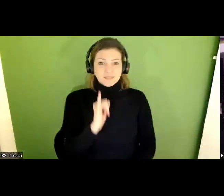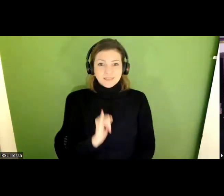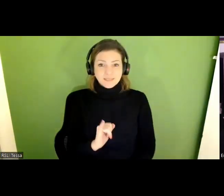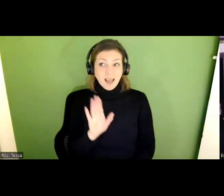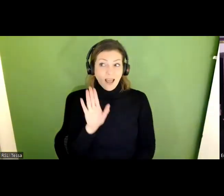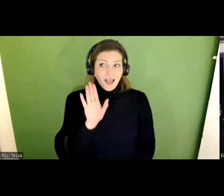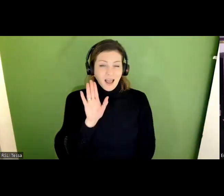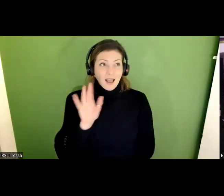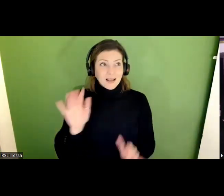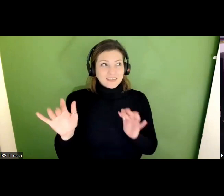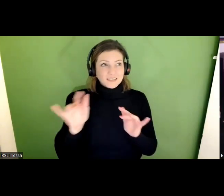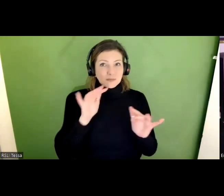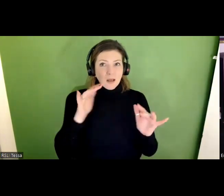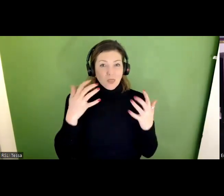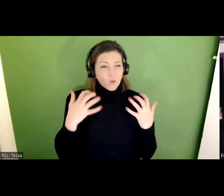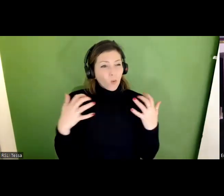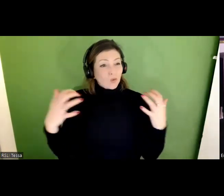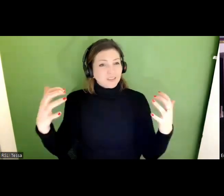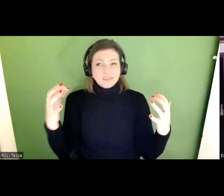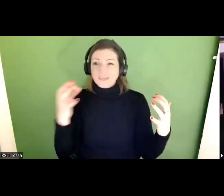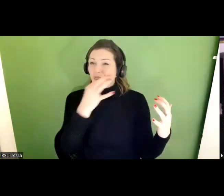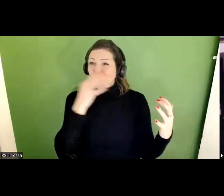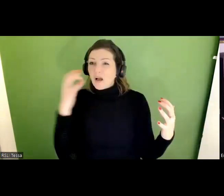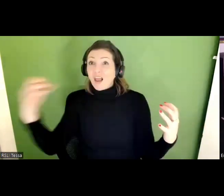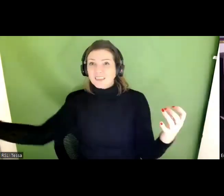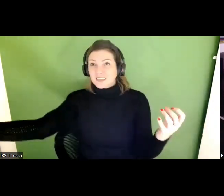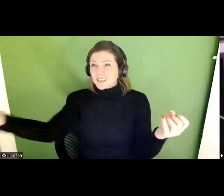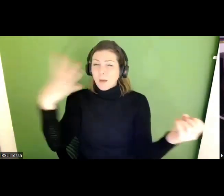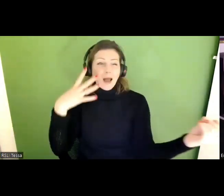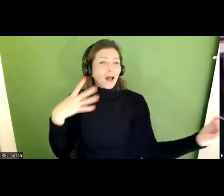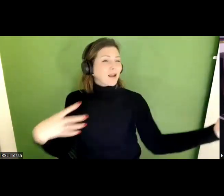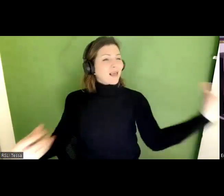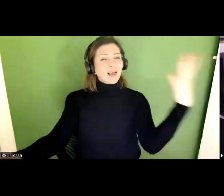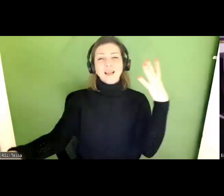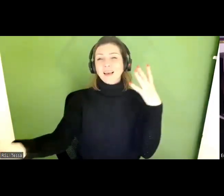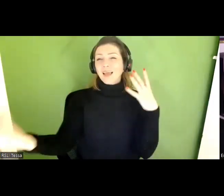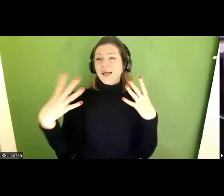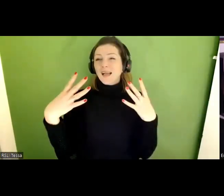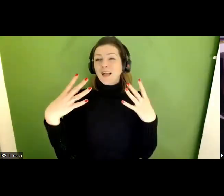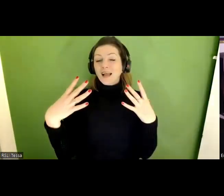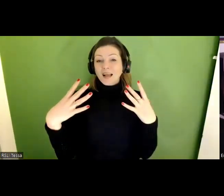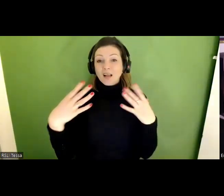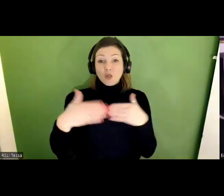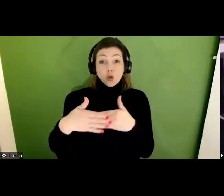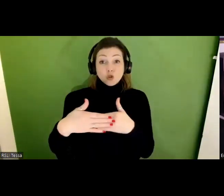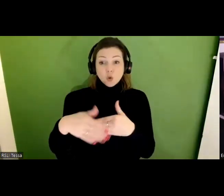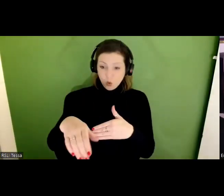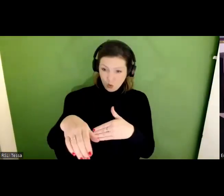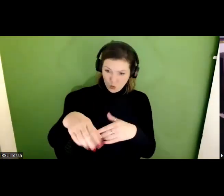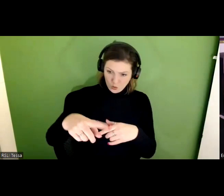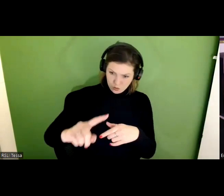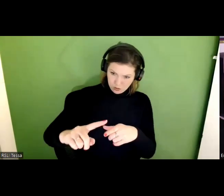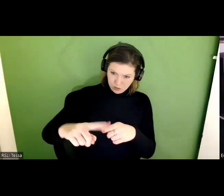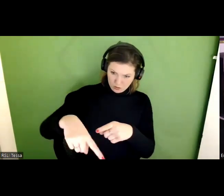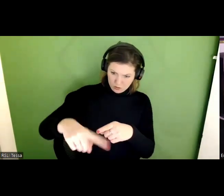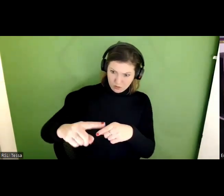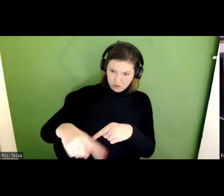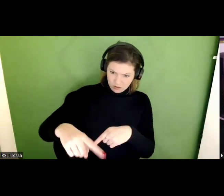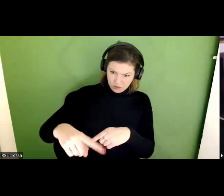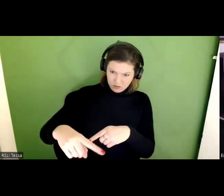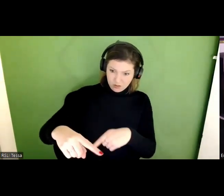encore, the garlands at my feet. The handle of the toilet door is twisting up, now down, faster,